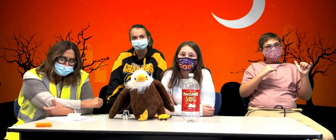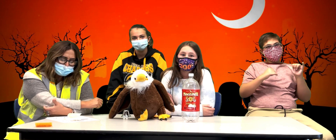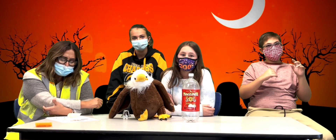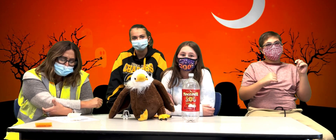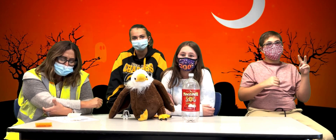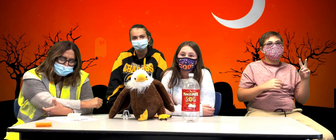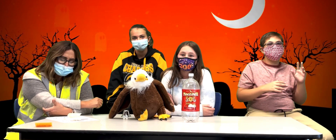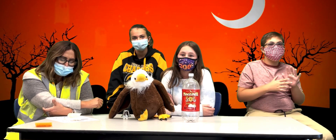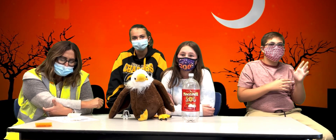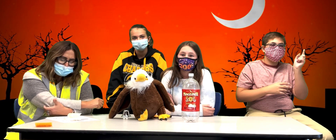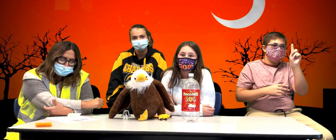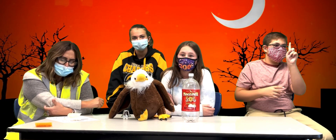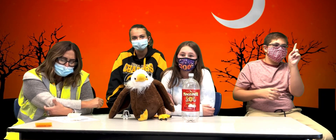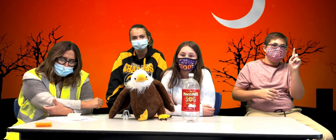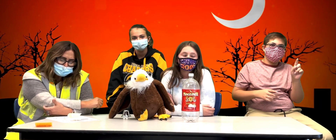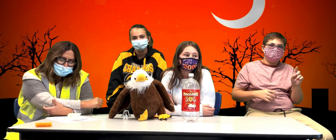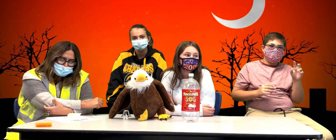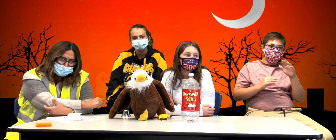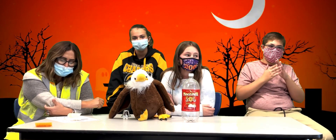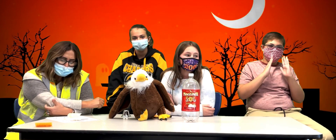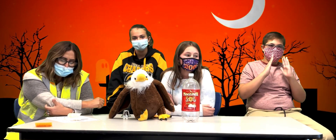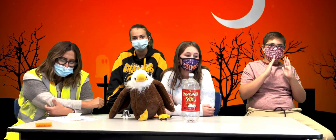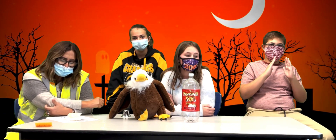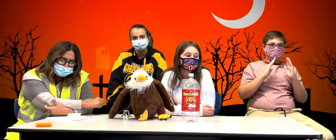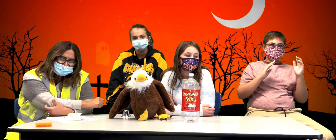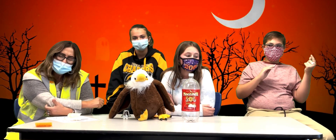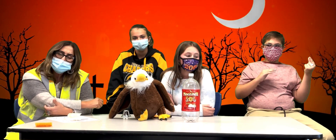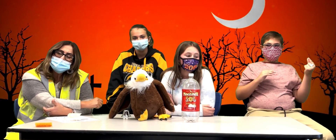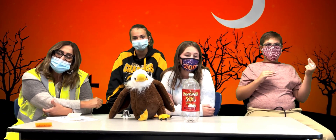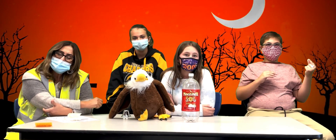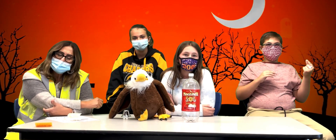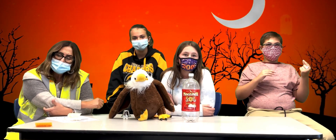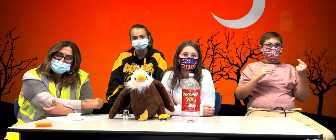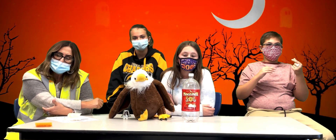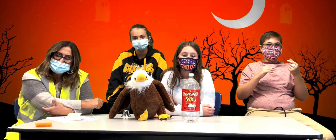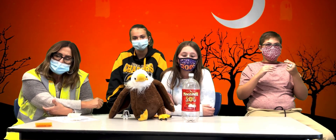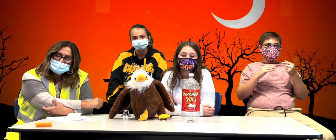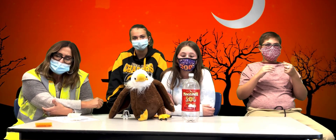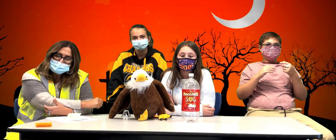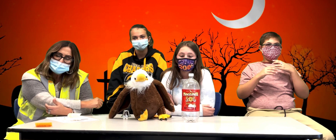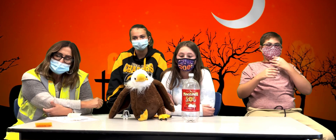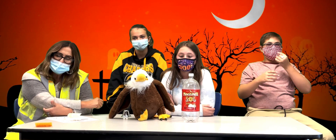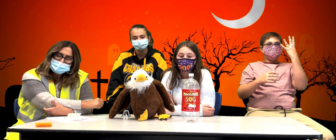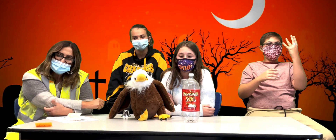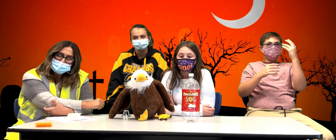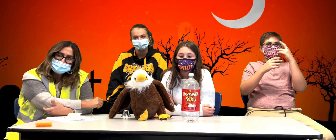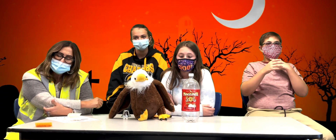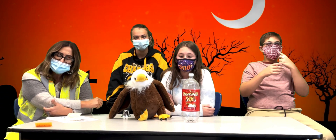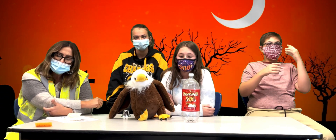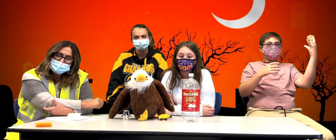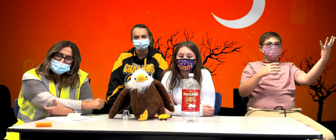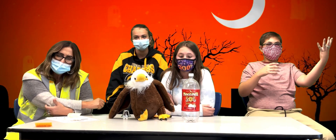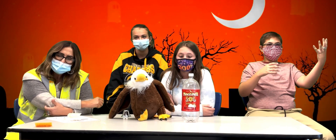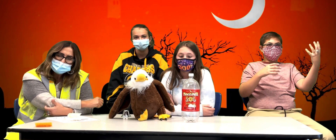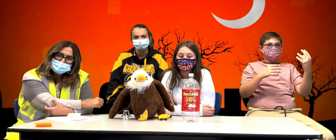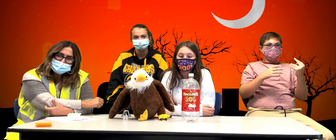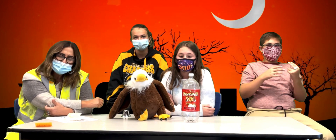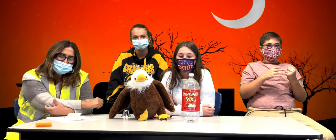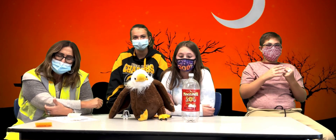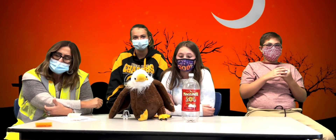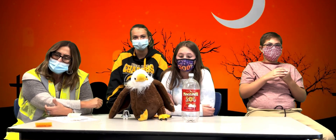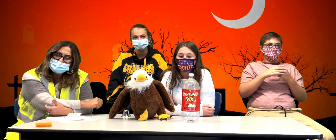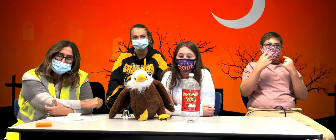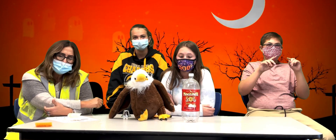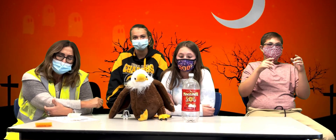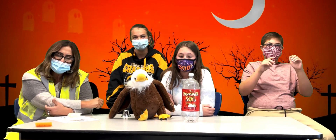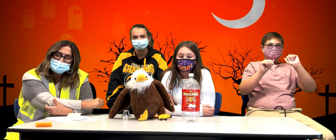So any Squid Game games like the red light, green light that's happening right now